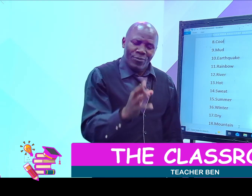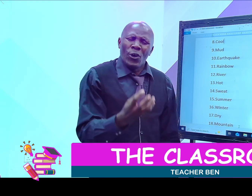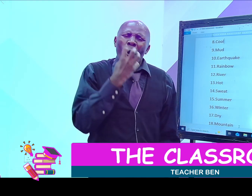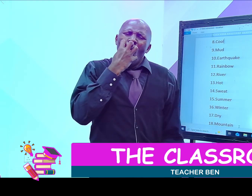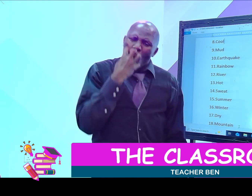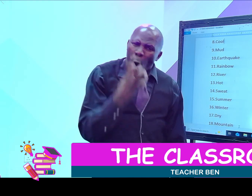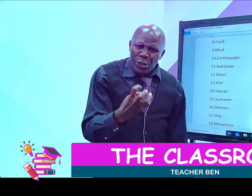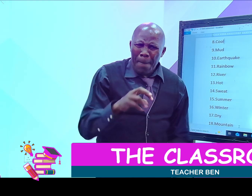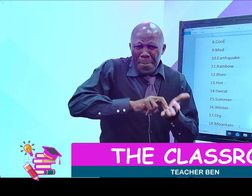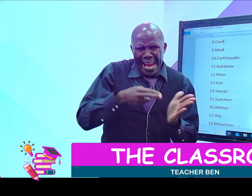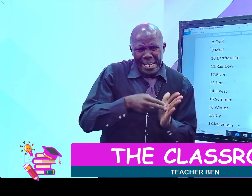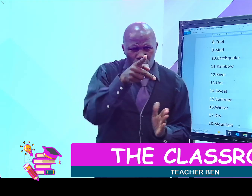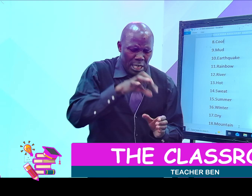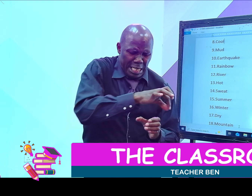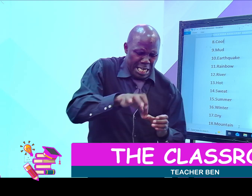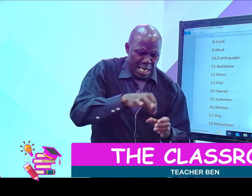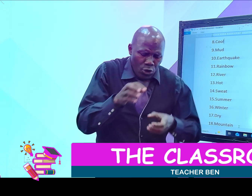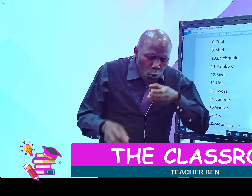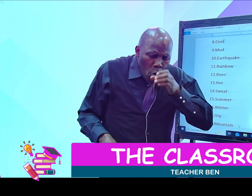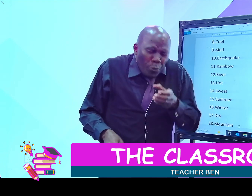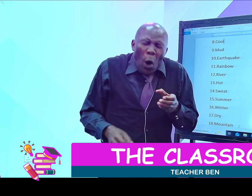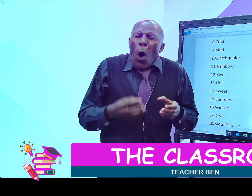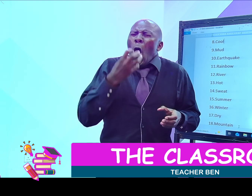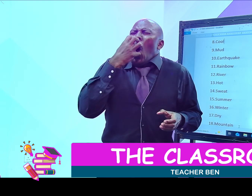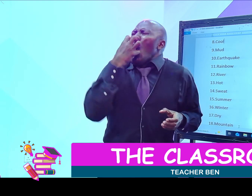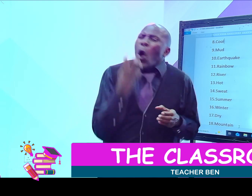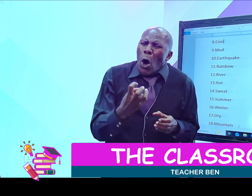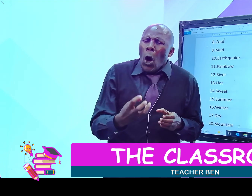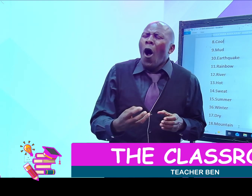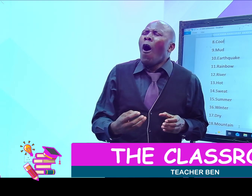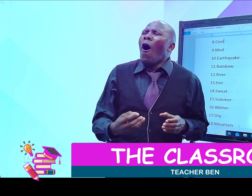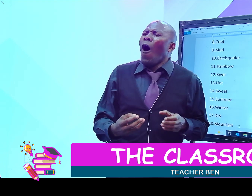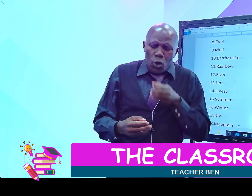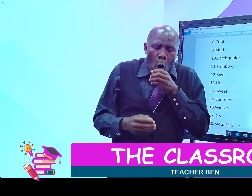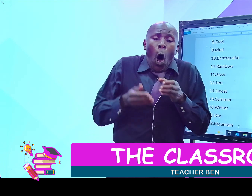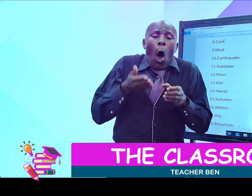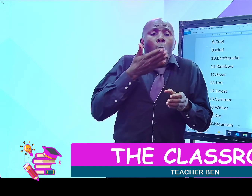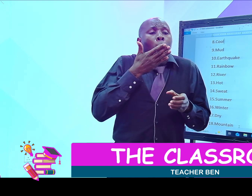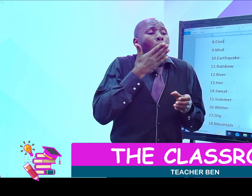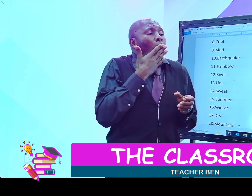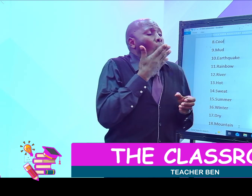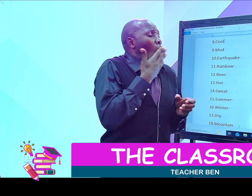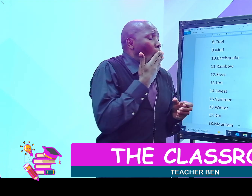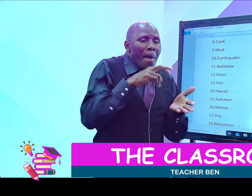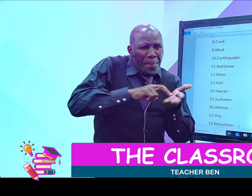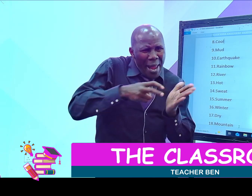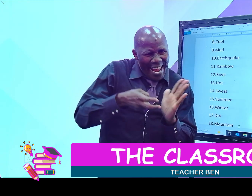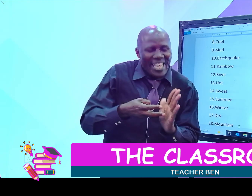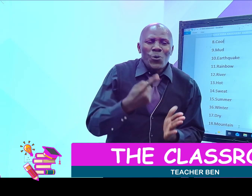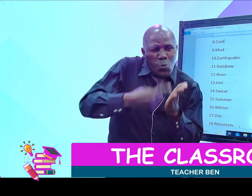Number 13, hot. When you drink hot tea, the way you react